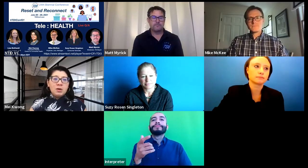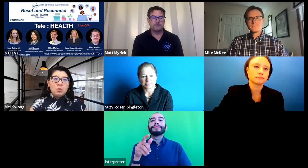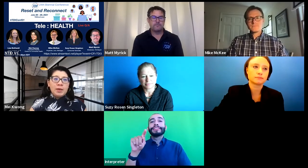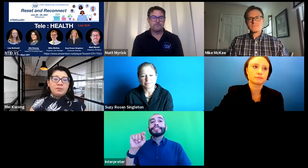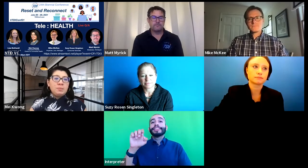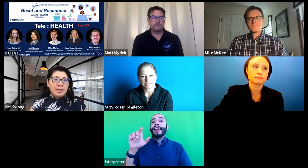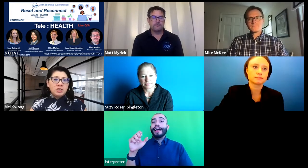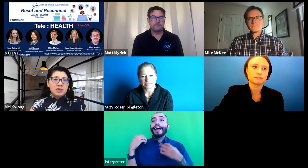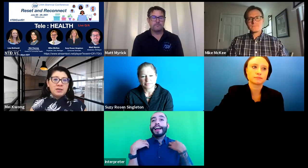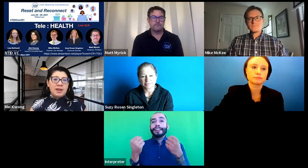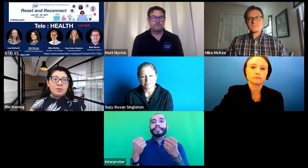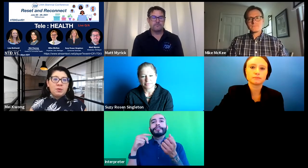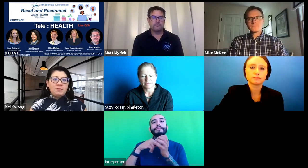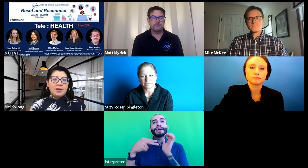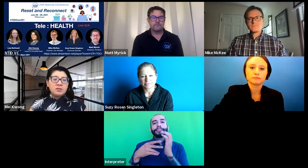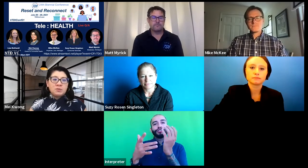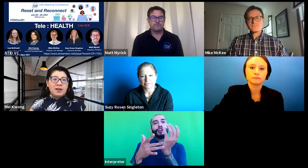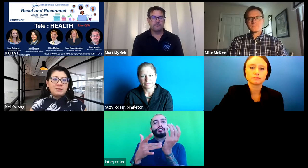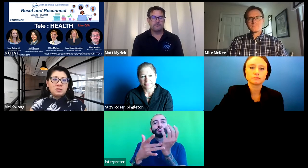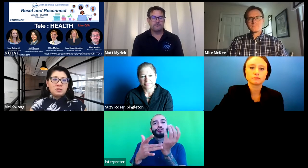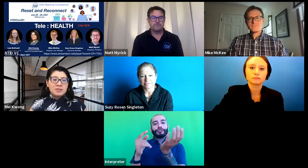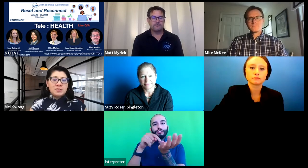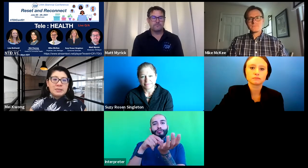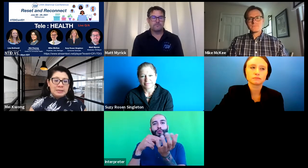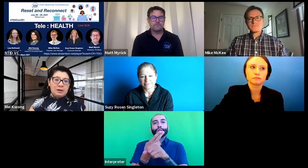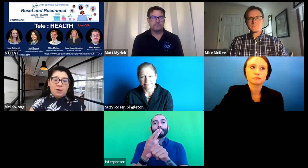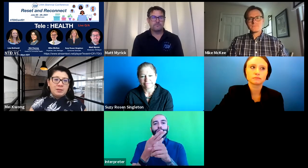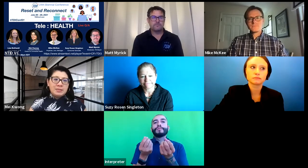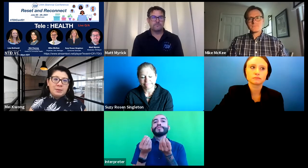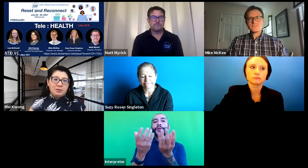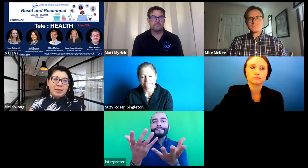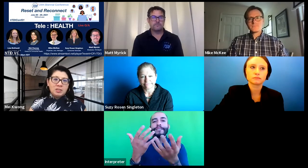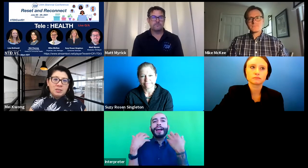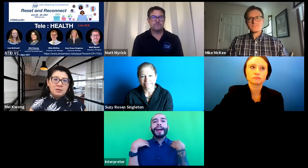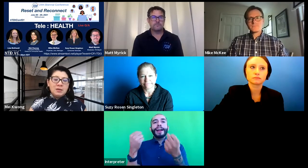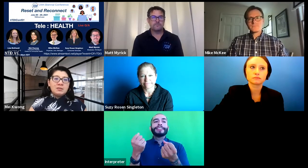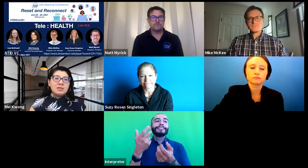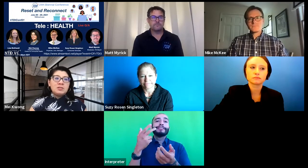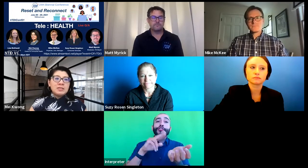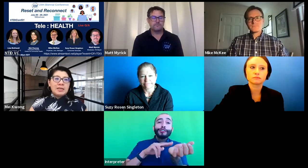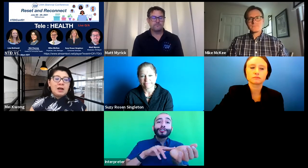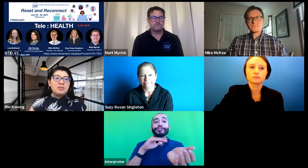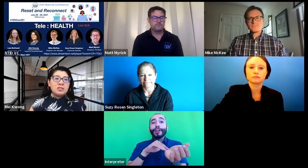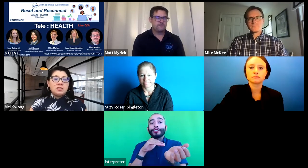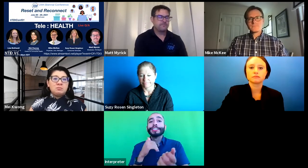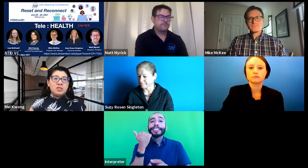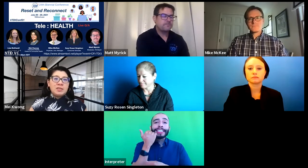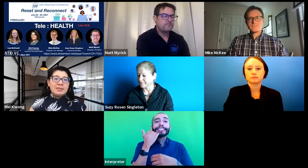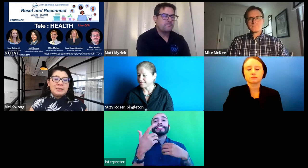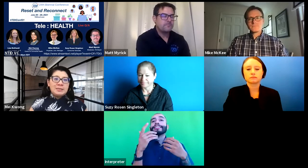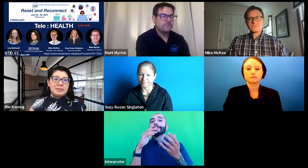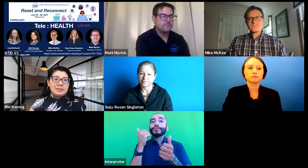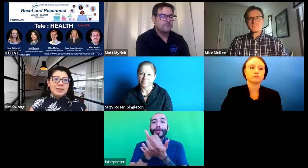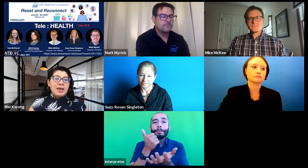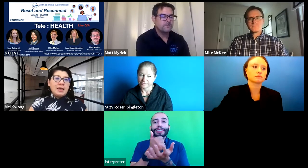services when the patient and the provider who's providing the service aren't in the same location. So they use technology to bridge